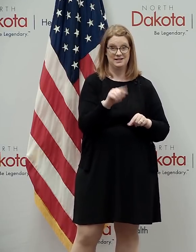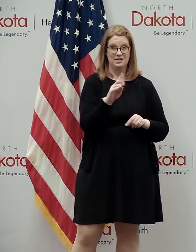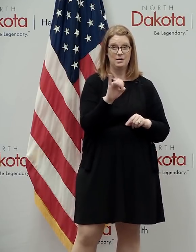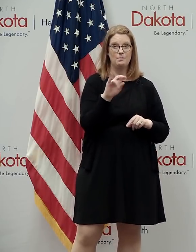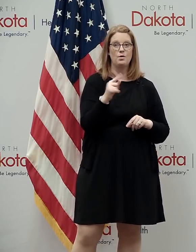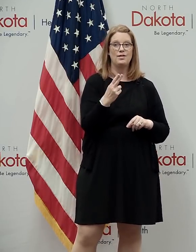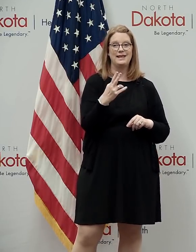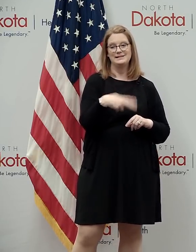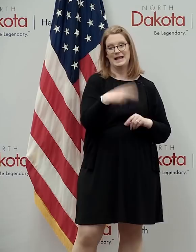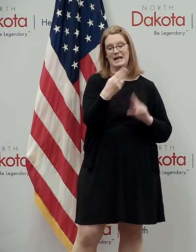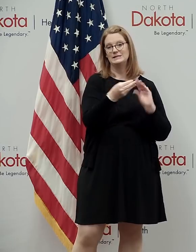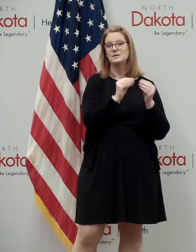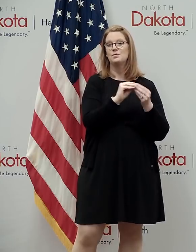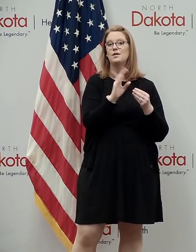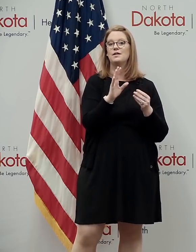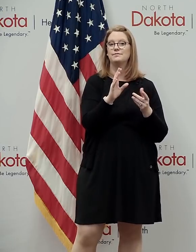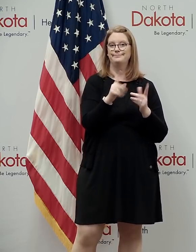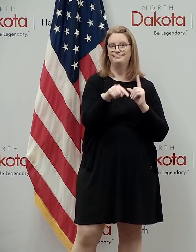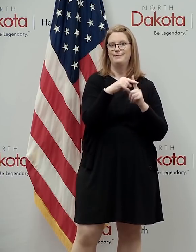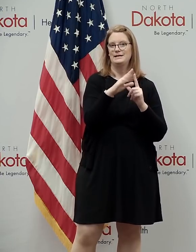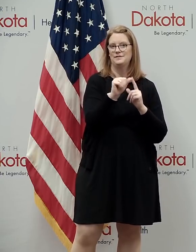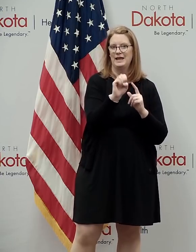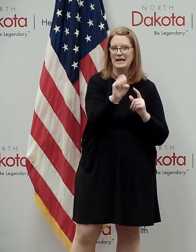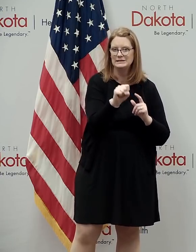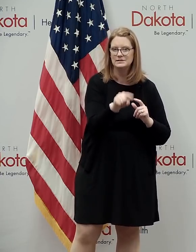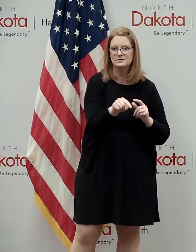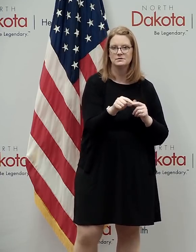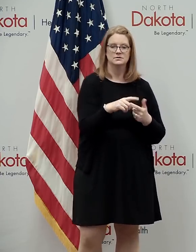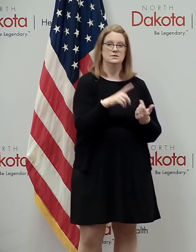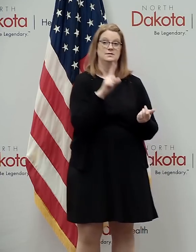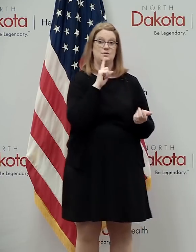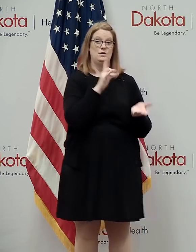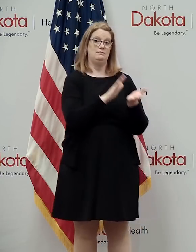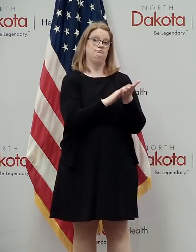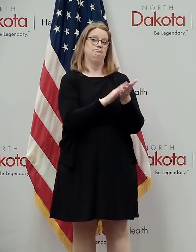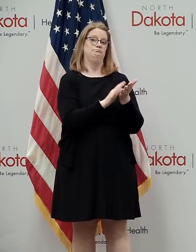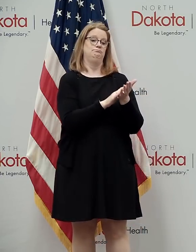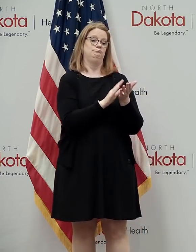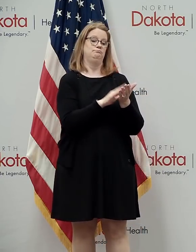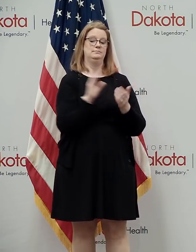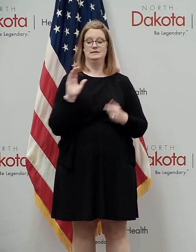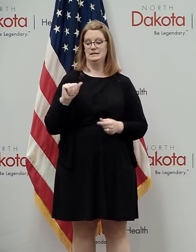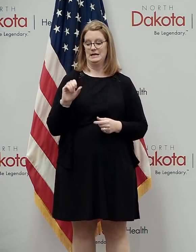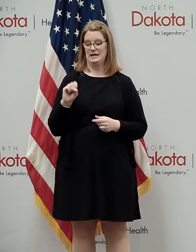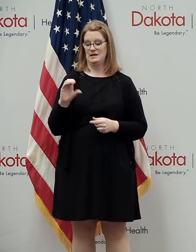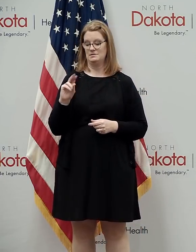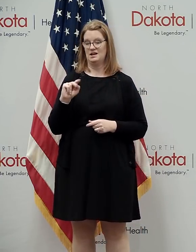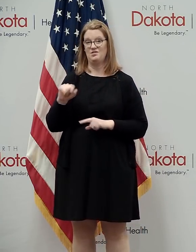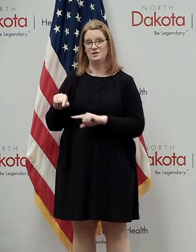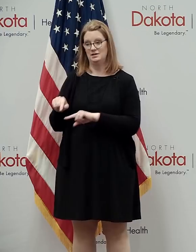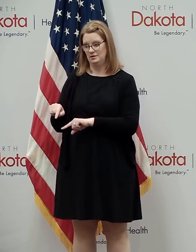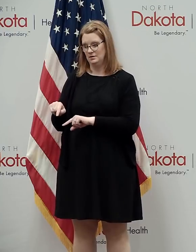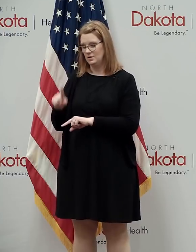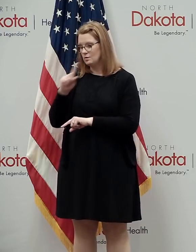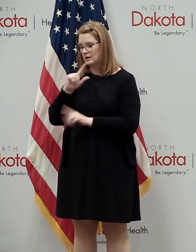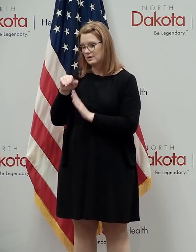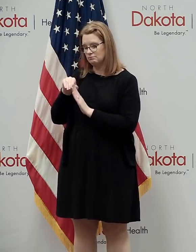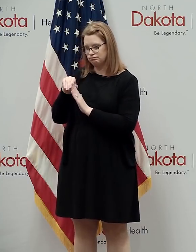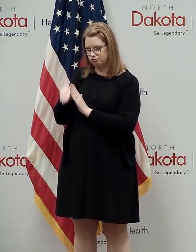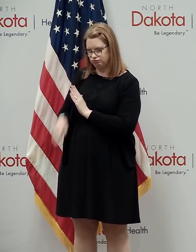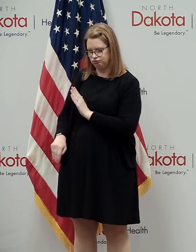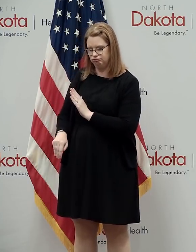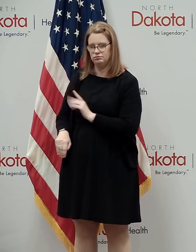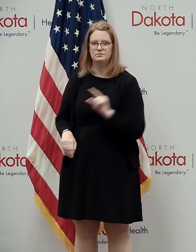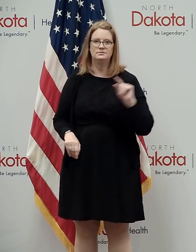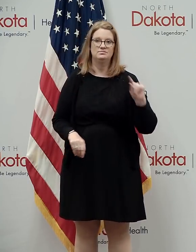So a little more attention put here. And as I say, kudos to Cass County for driving their numbers way